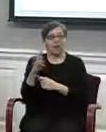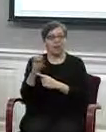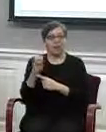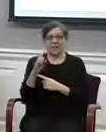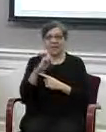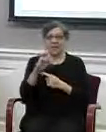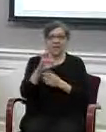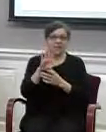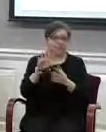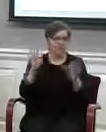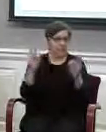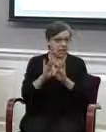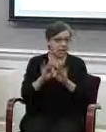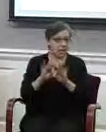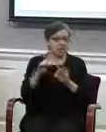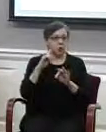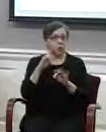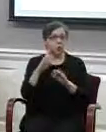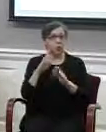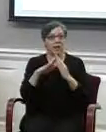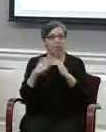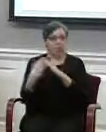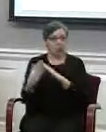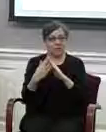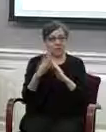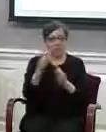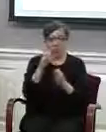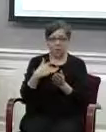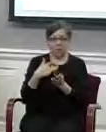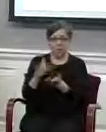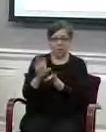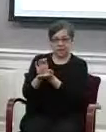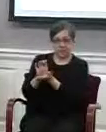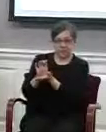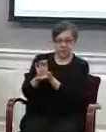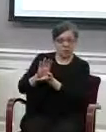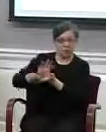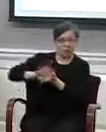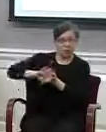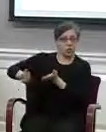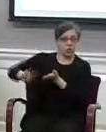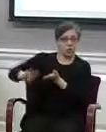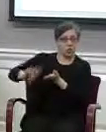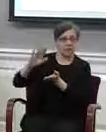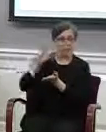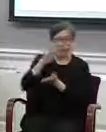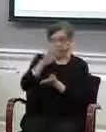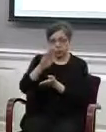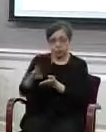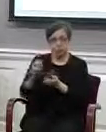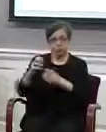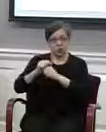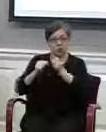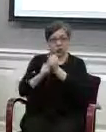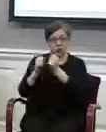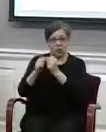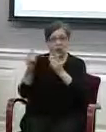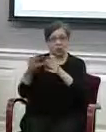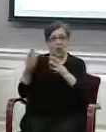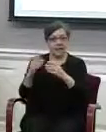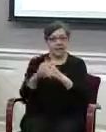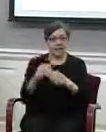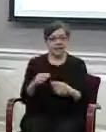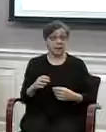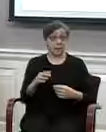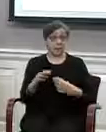to the resilience of communities marginalized by direct and structural violence. And particularly during periods of acute